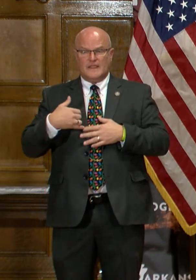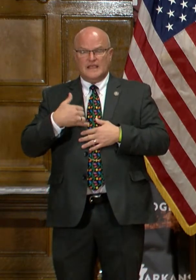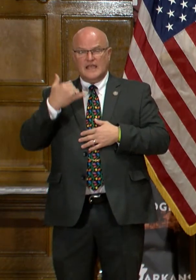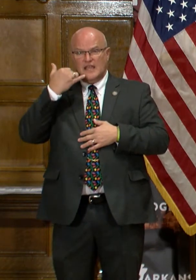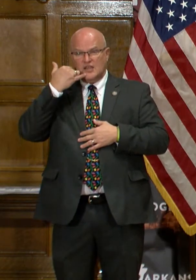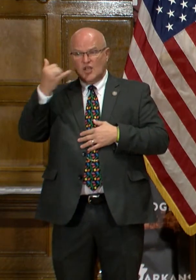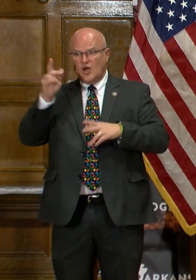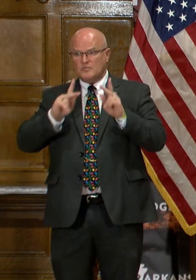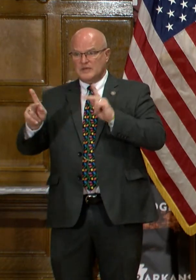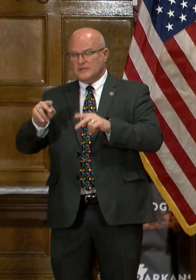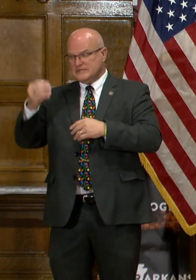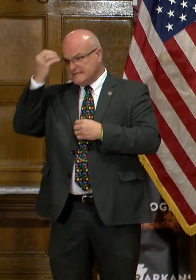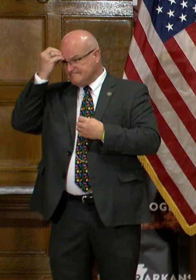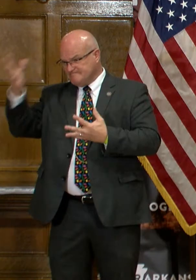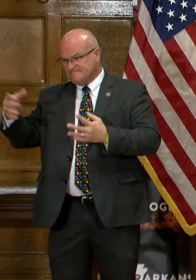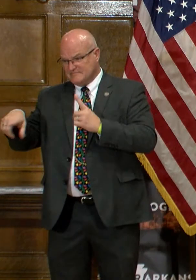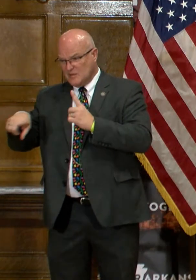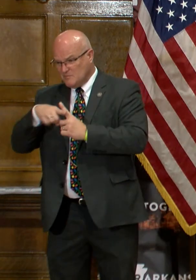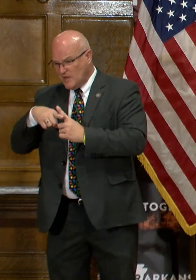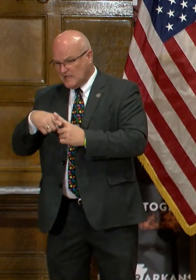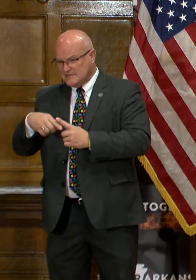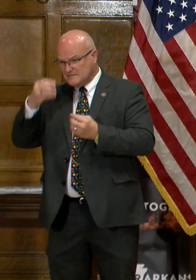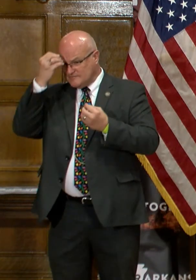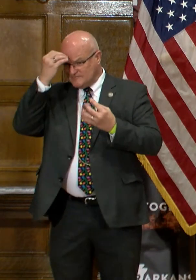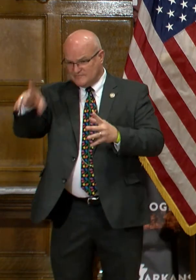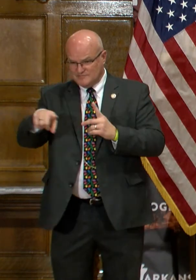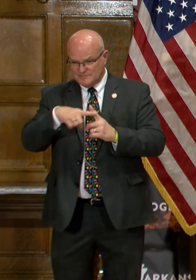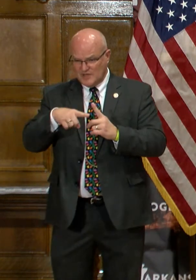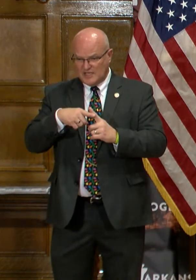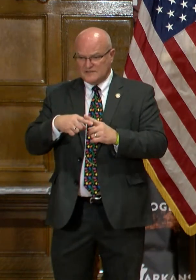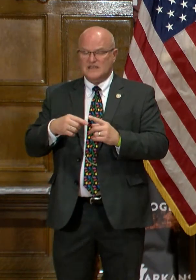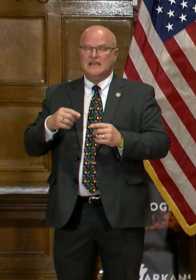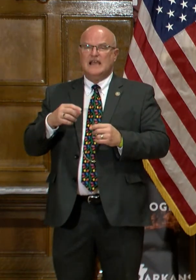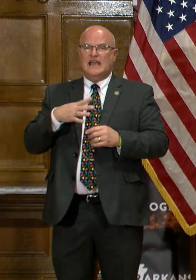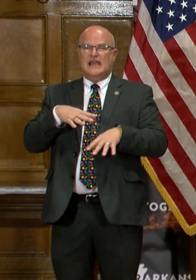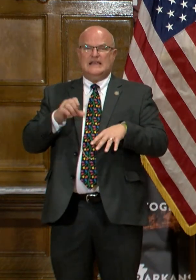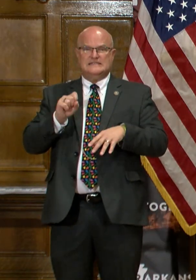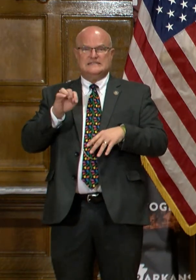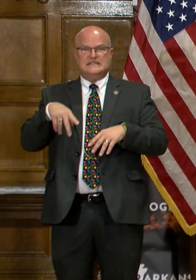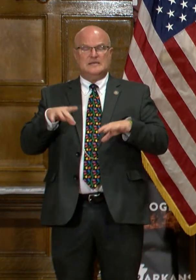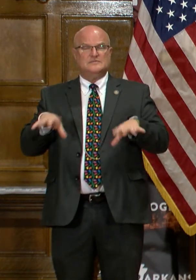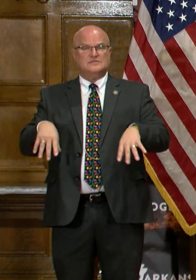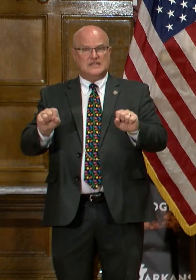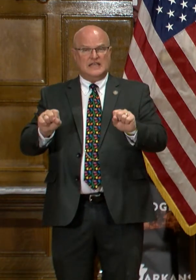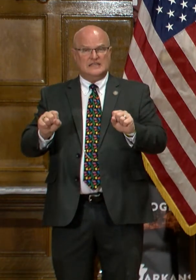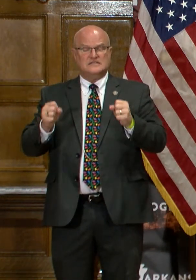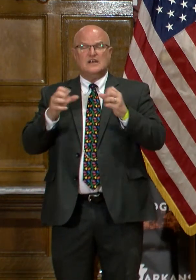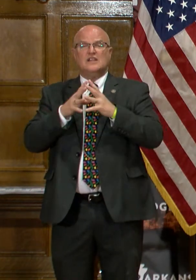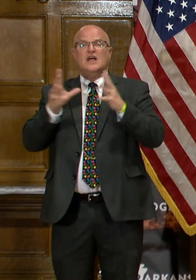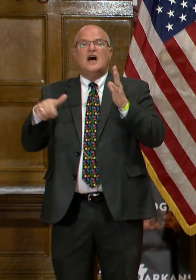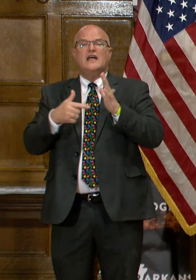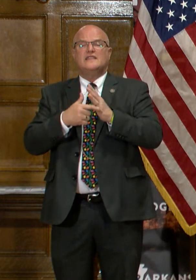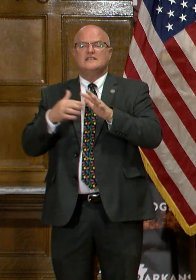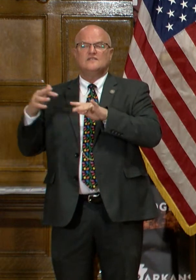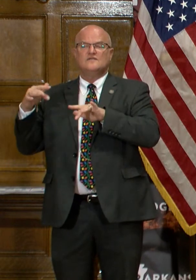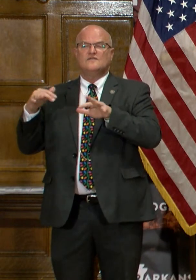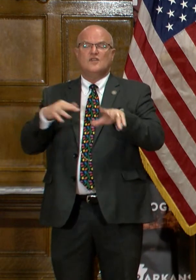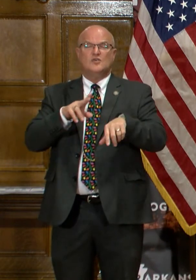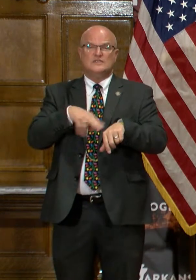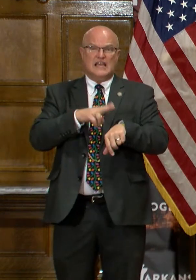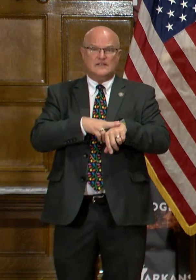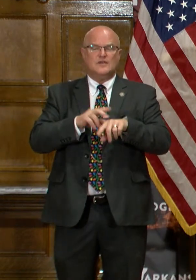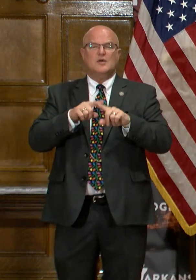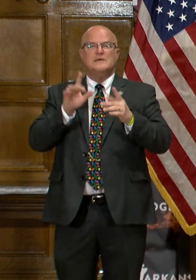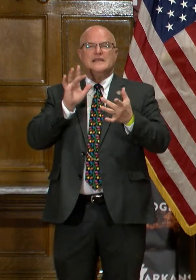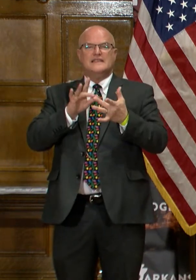number of people and said, I tested positive, you need to be aware of this, and steps are taken. And so a lot of this flows naturally, but